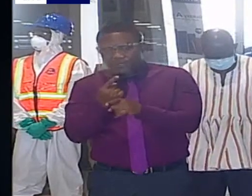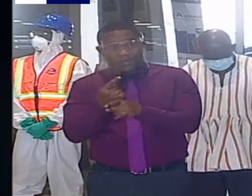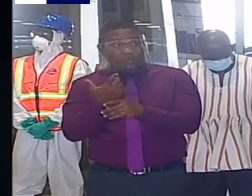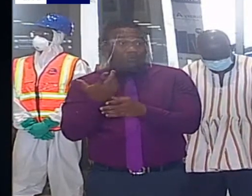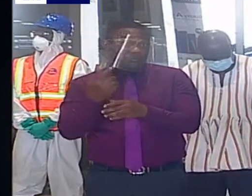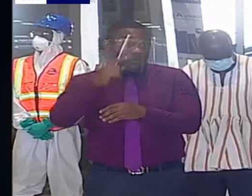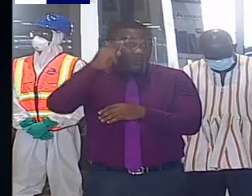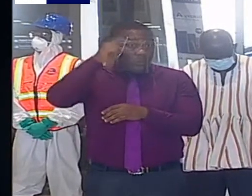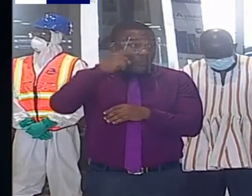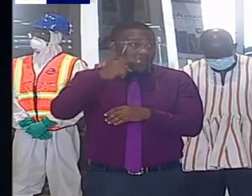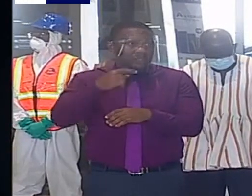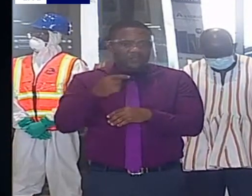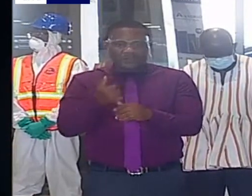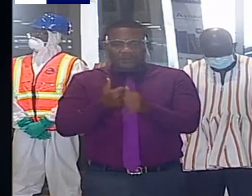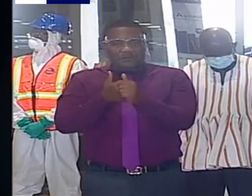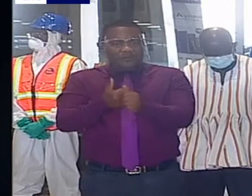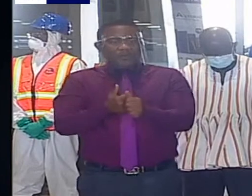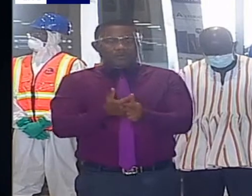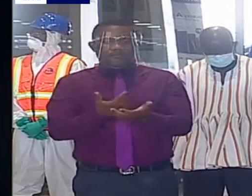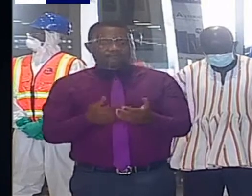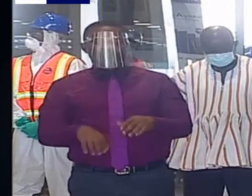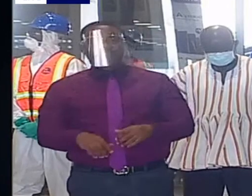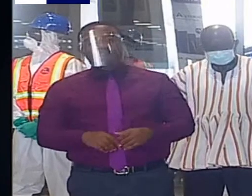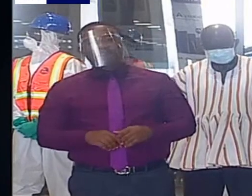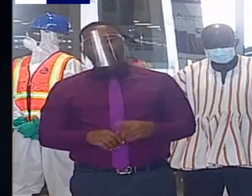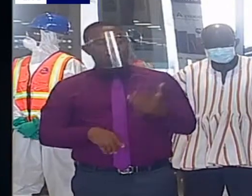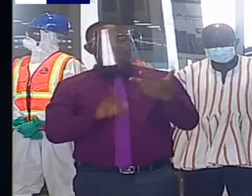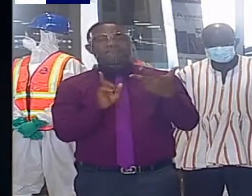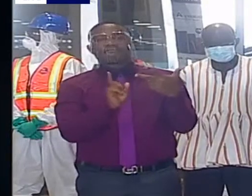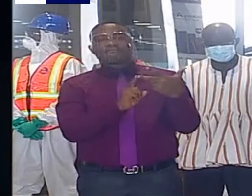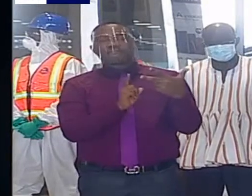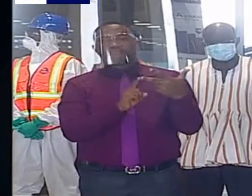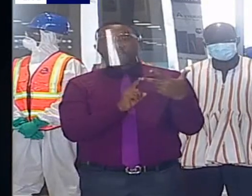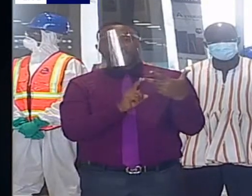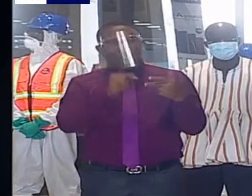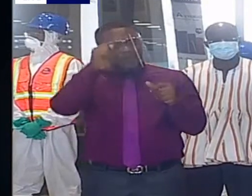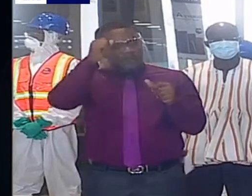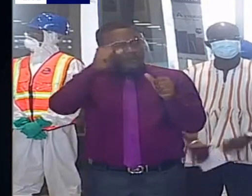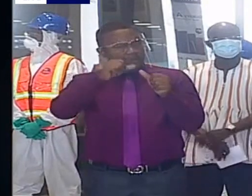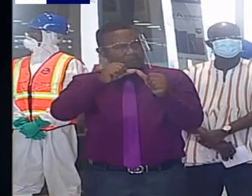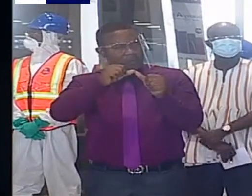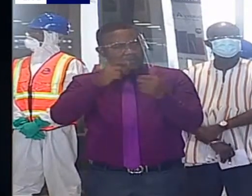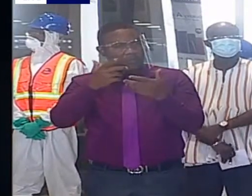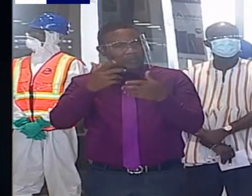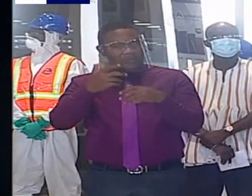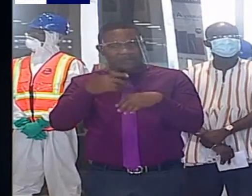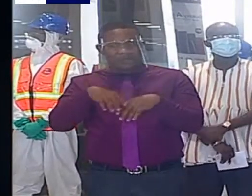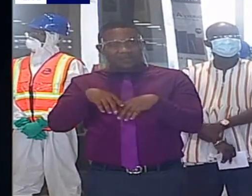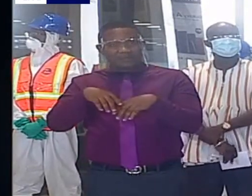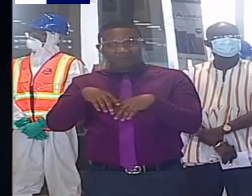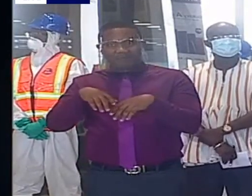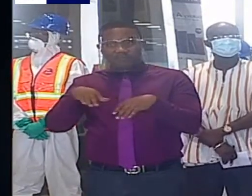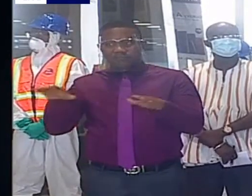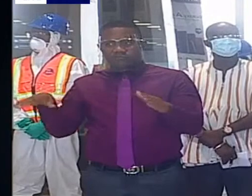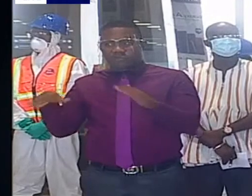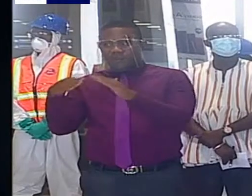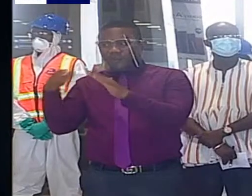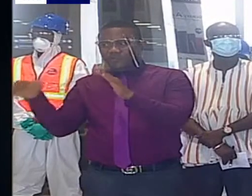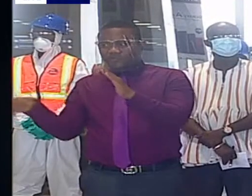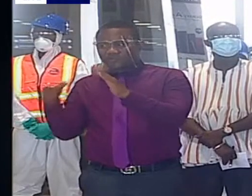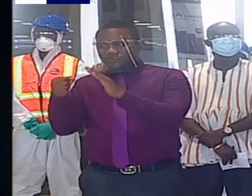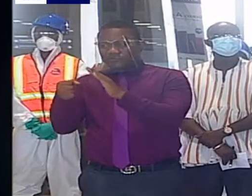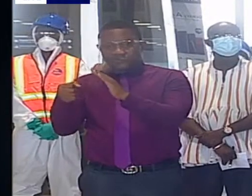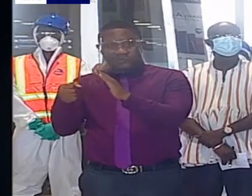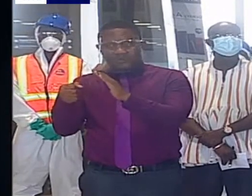prudent to go with this regime. Thirdly, remember that when Ghana first quarantined travelers in this